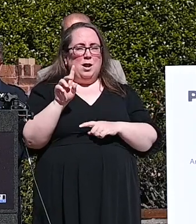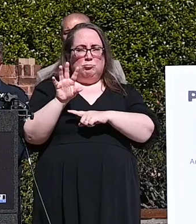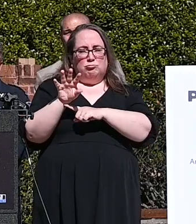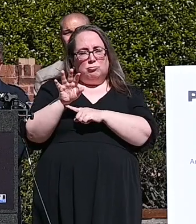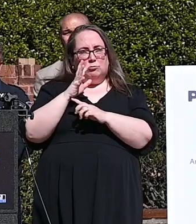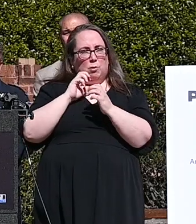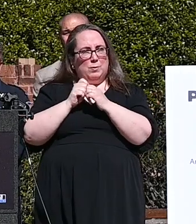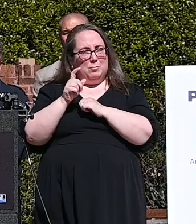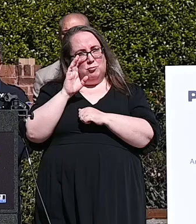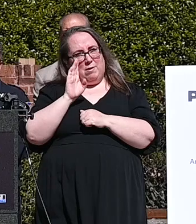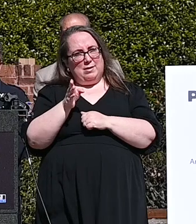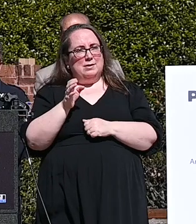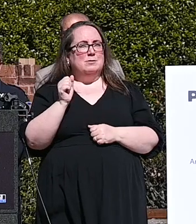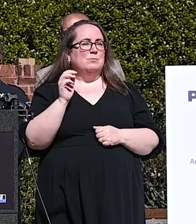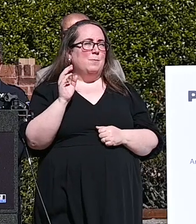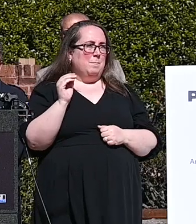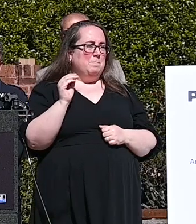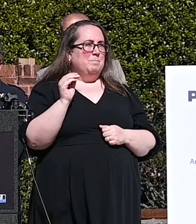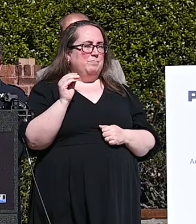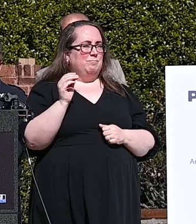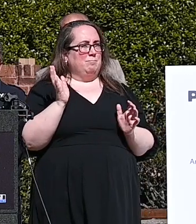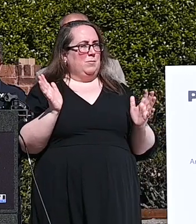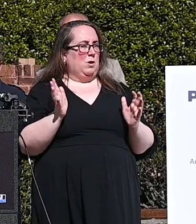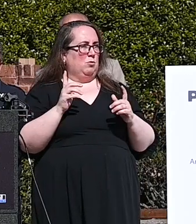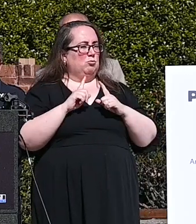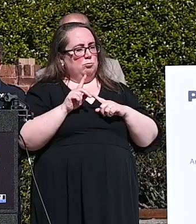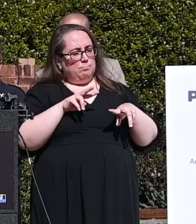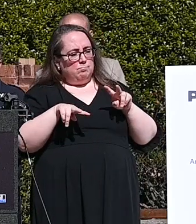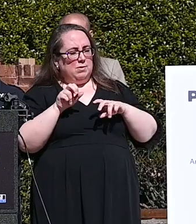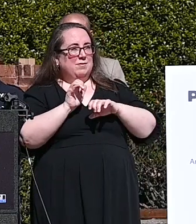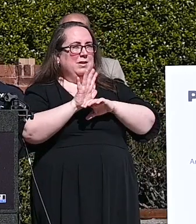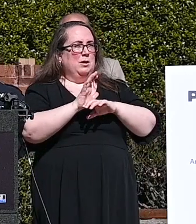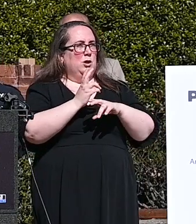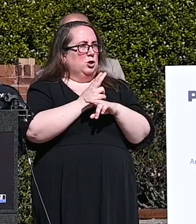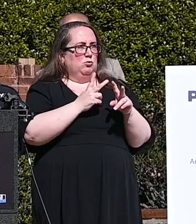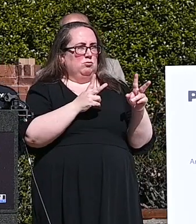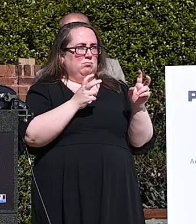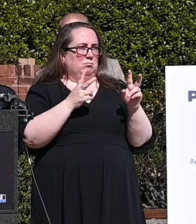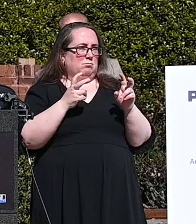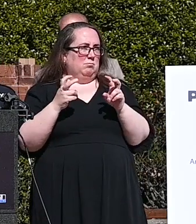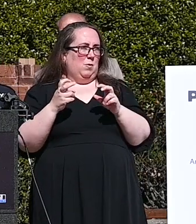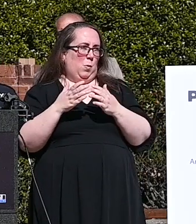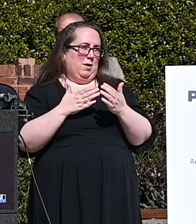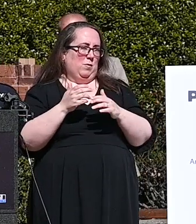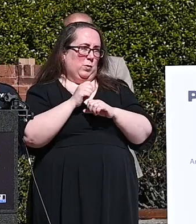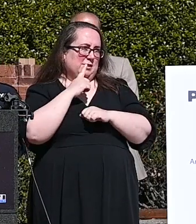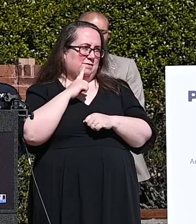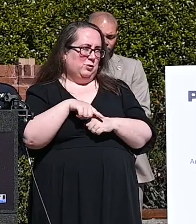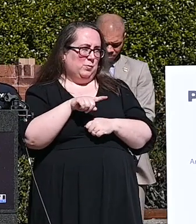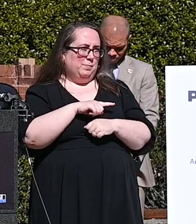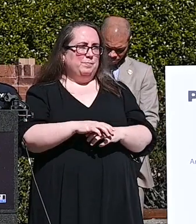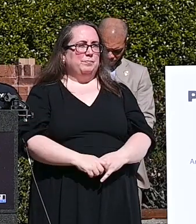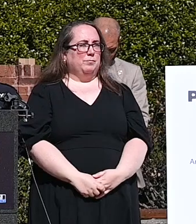them directly. So we'd encourage you to take a look at that and use from it whatever works for you.